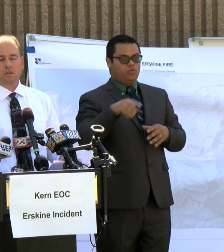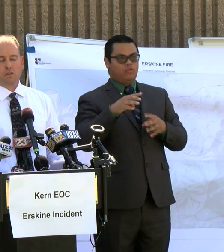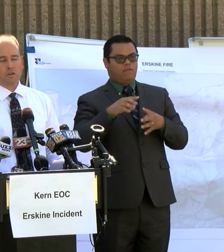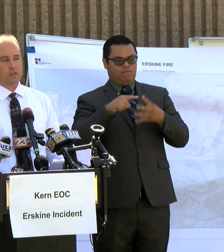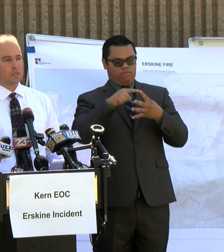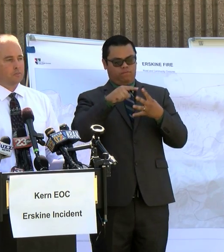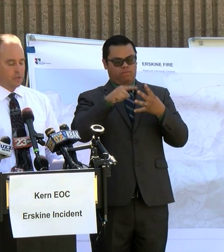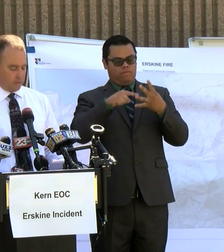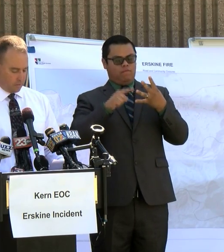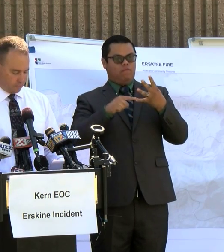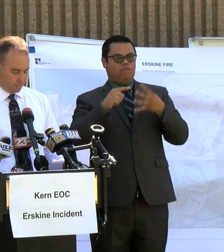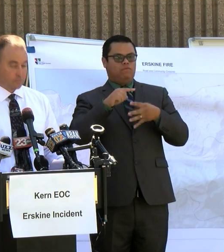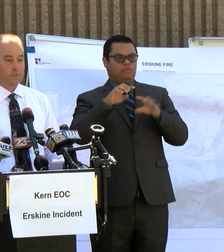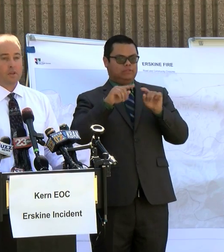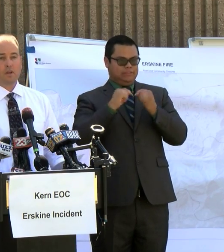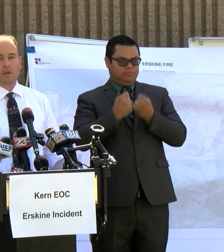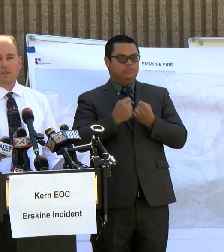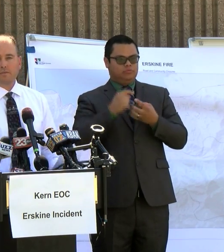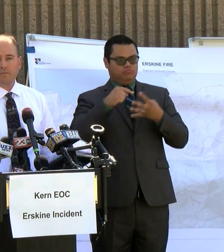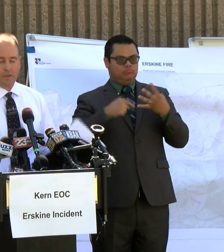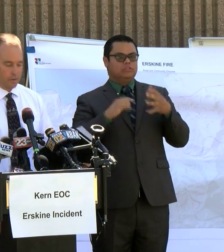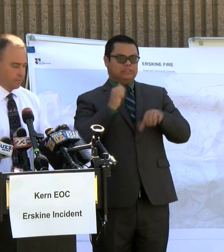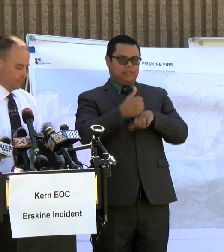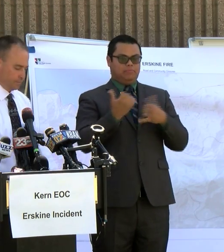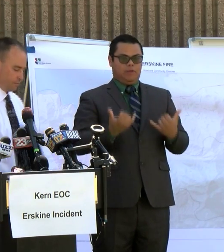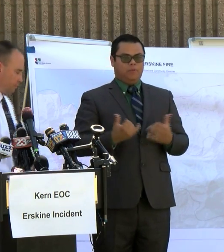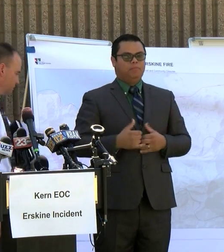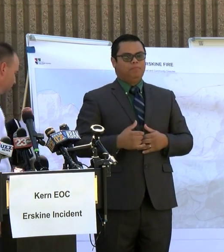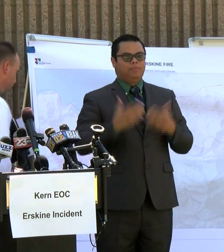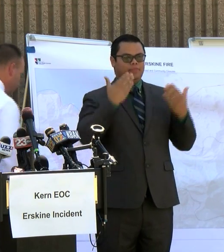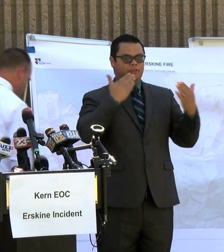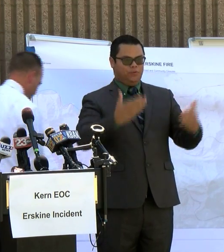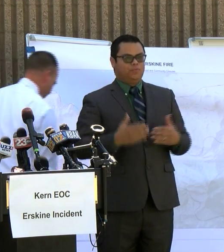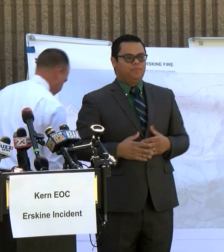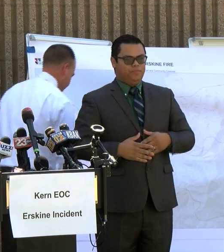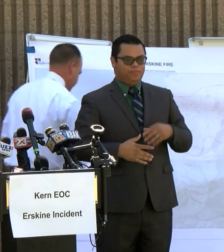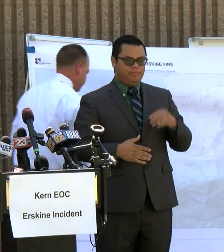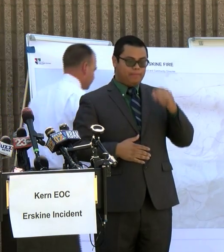are currently in place. Thank you.